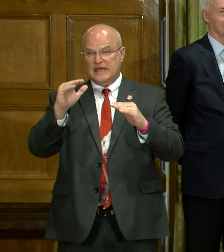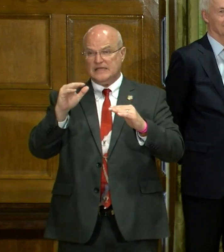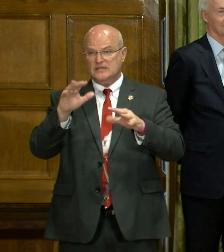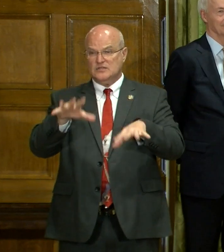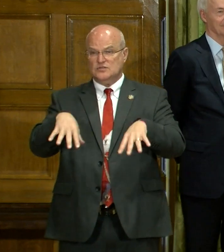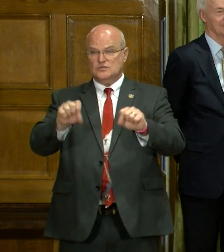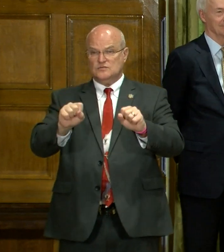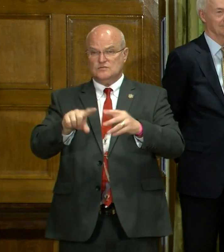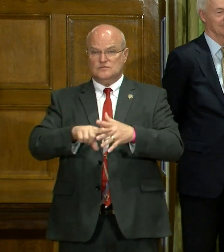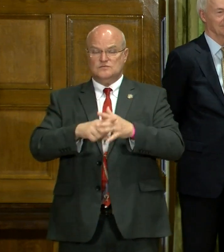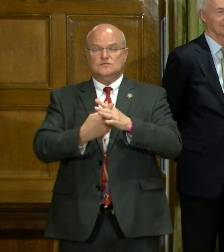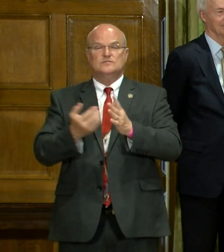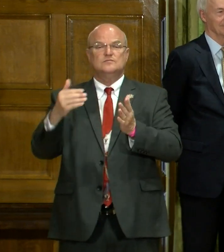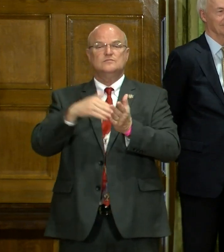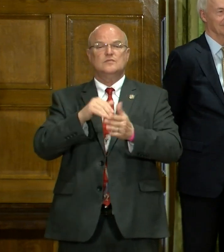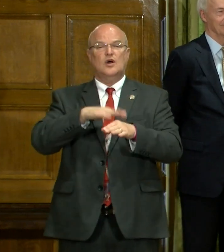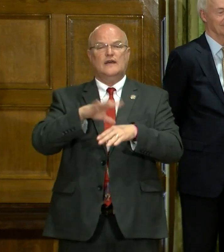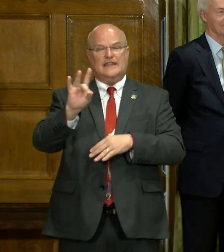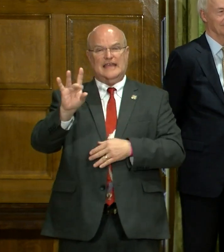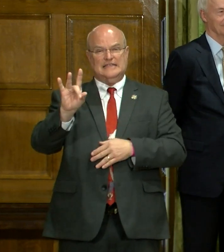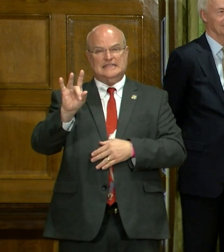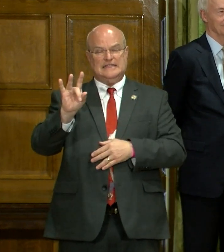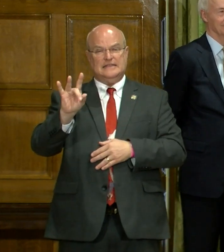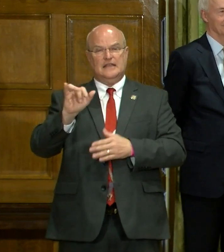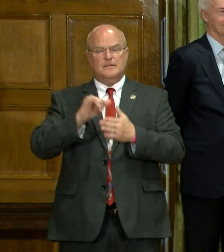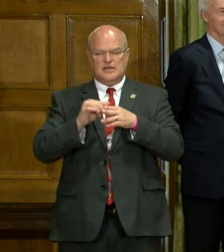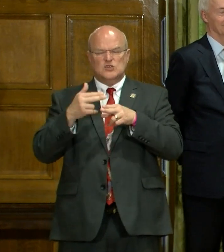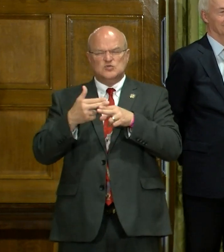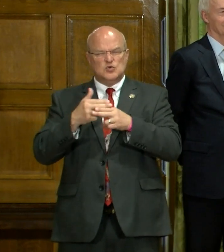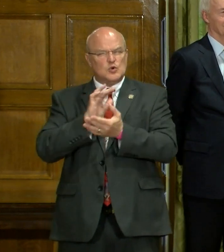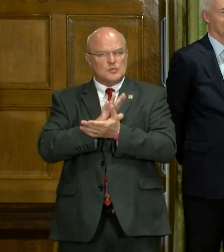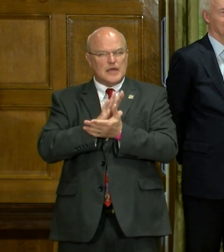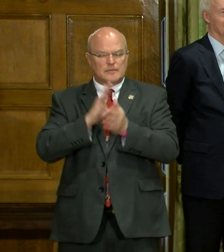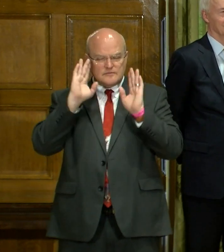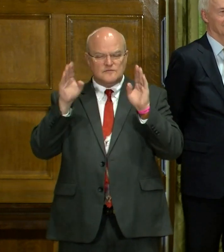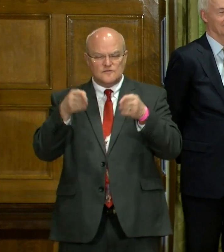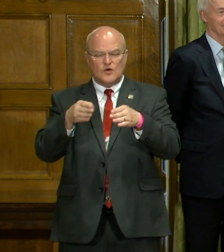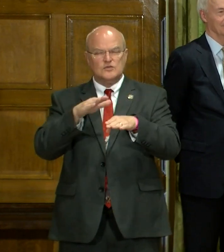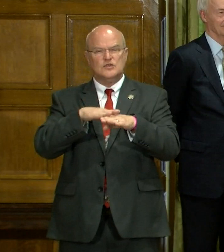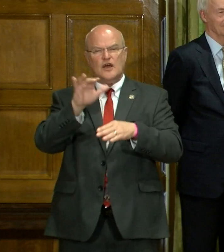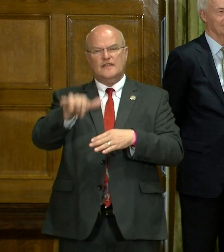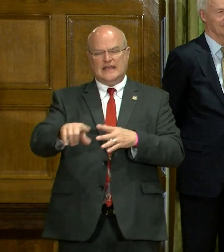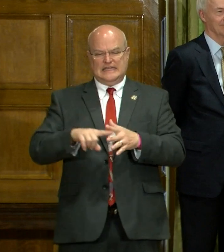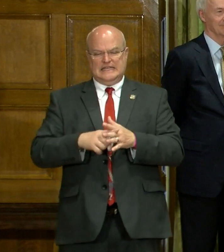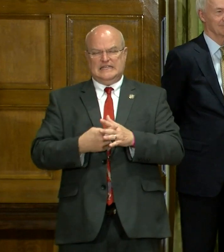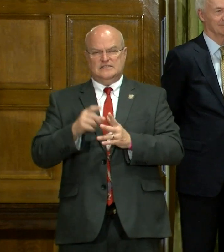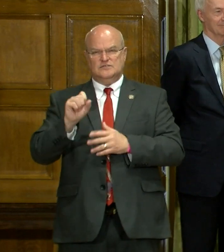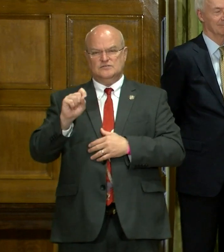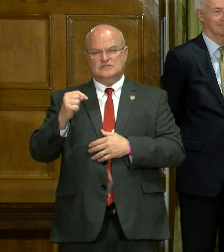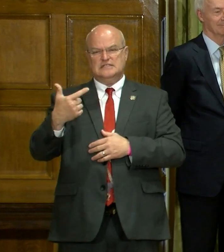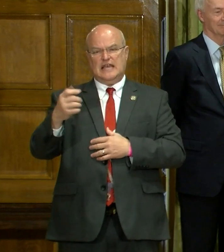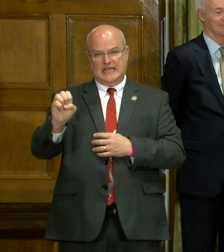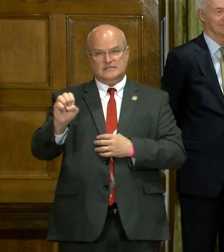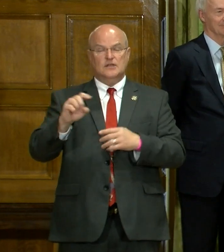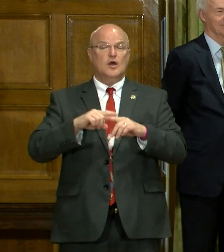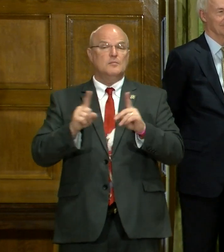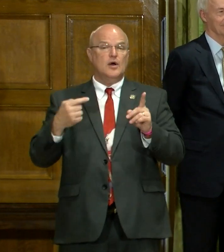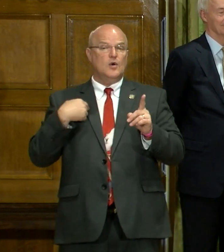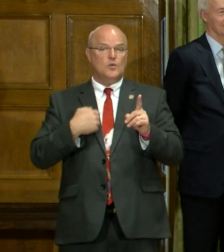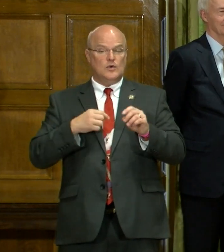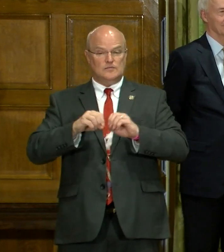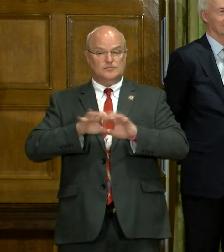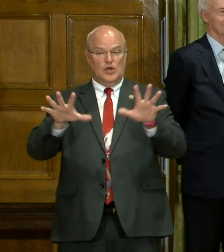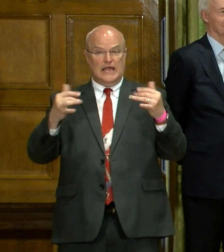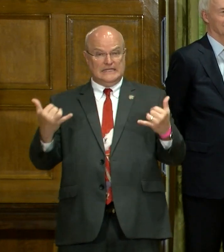to resume on the 18th. That'll be a shorter document, and it'll focus only on that initial stage. But what we'll put